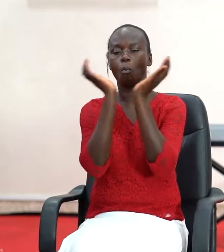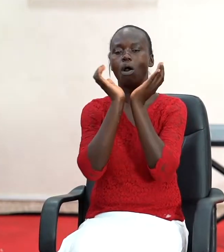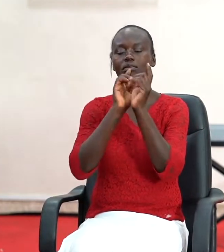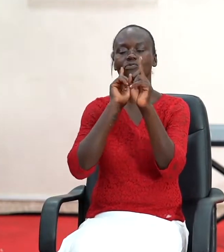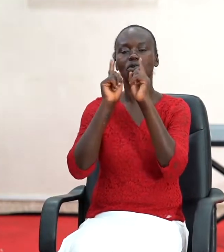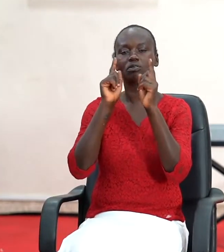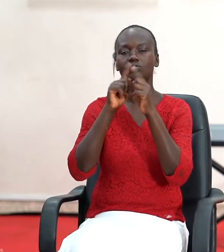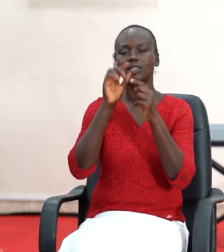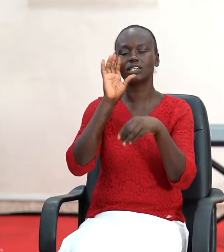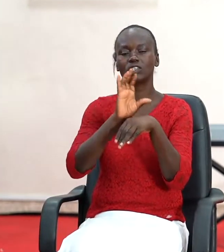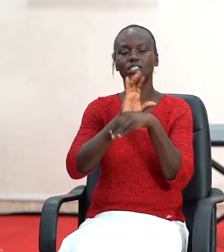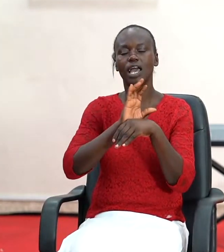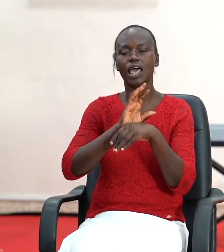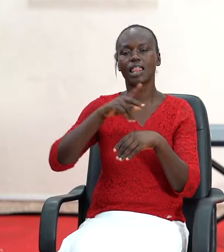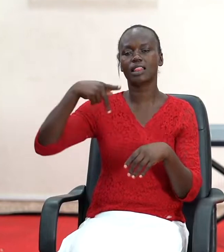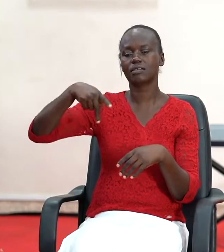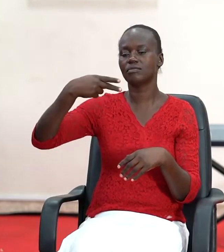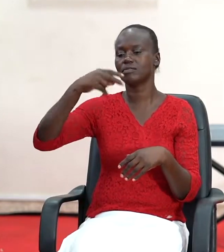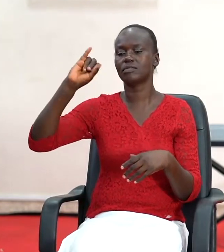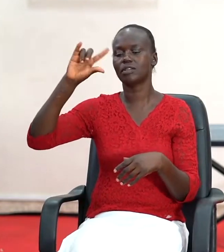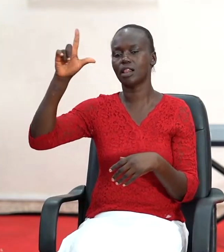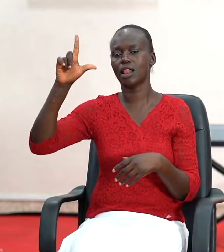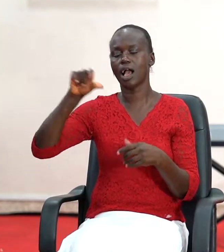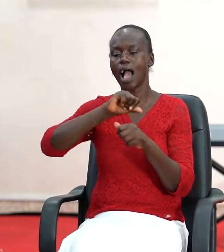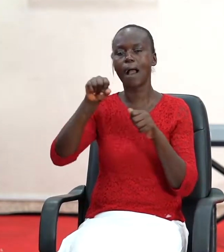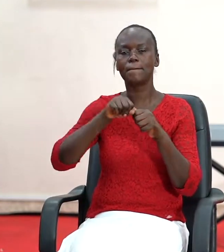Philippi about purity. And